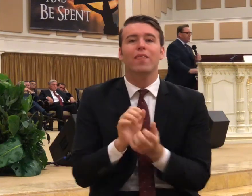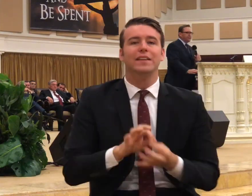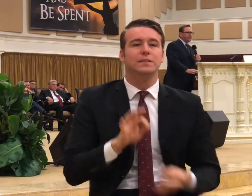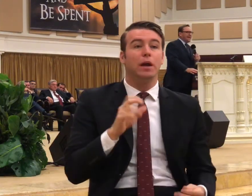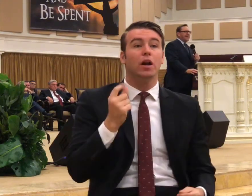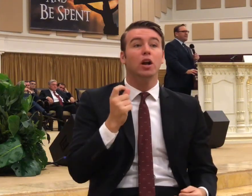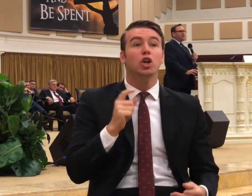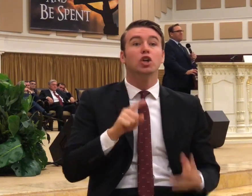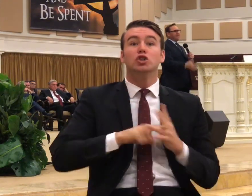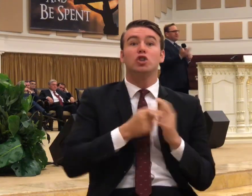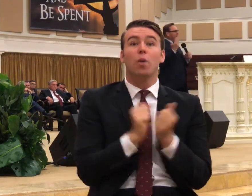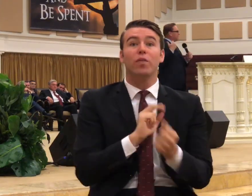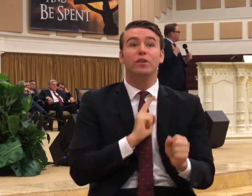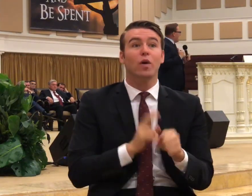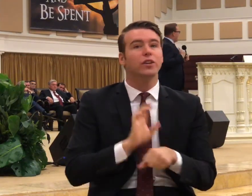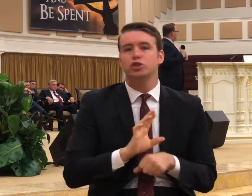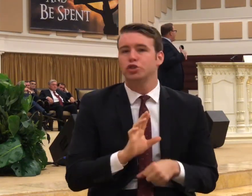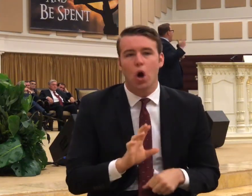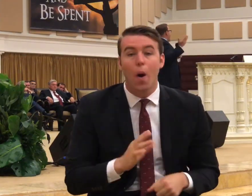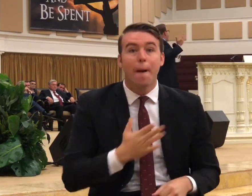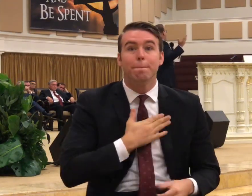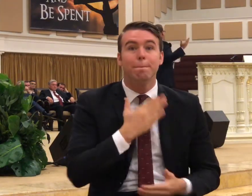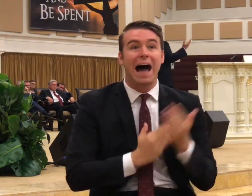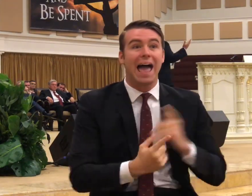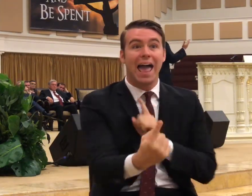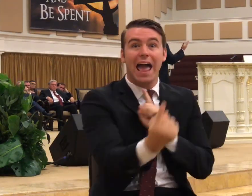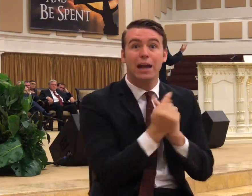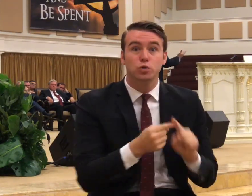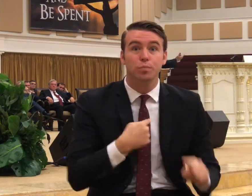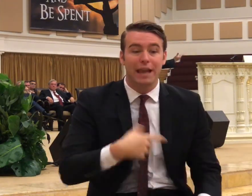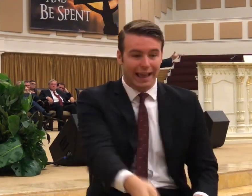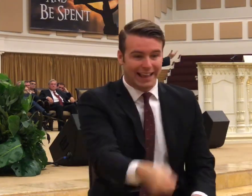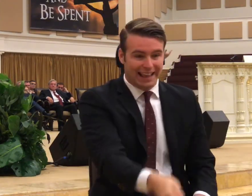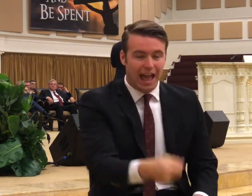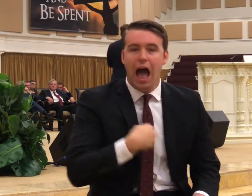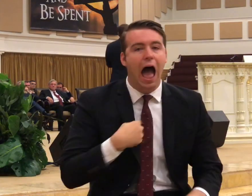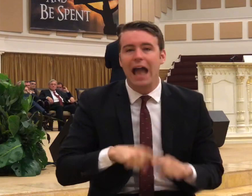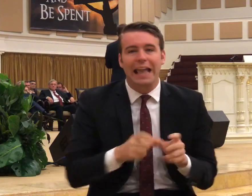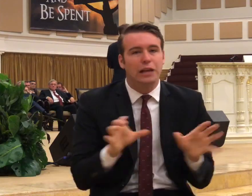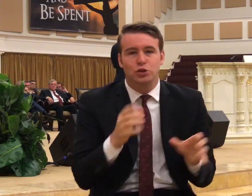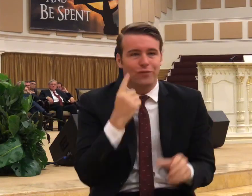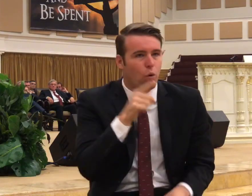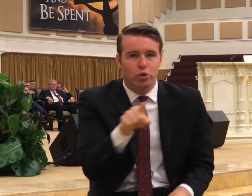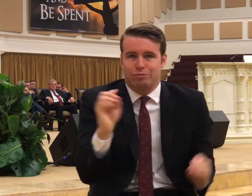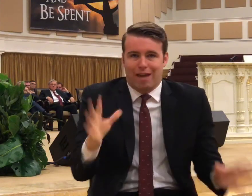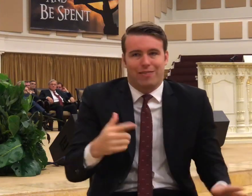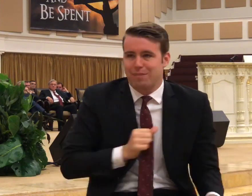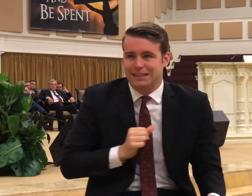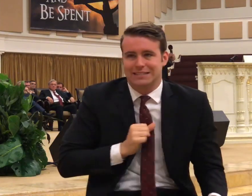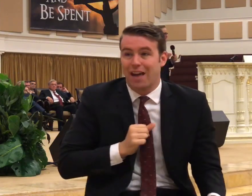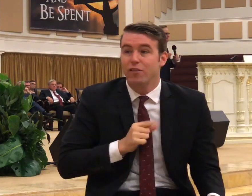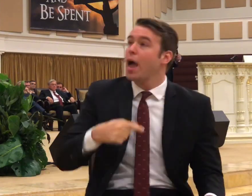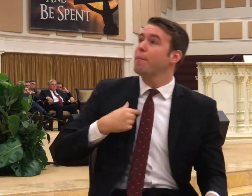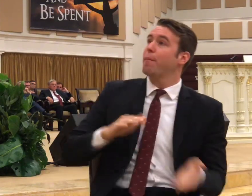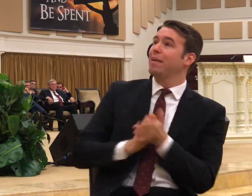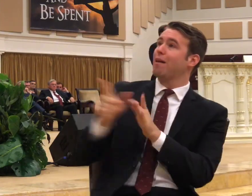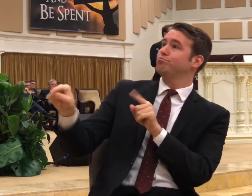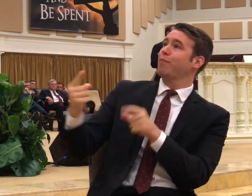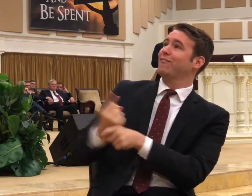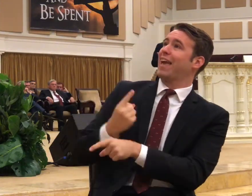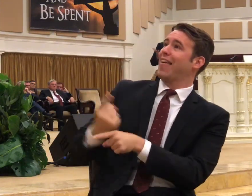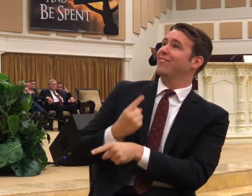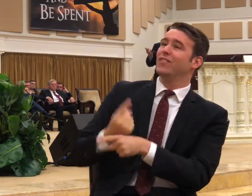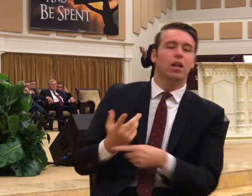joining the church. You can't get there by shaking my hand. I can't do anything for you. Just coming and being a member doesn't do anything, because there's a